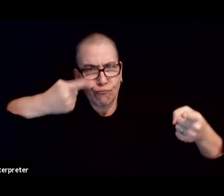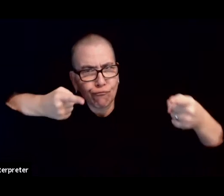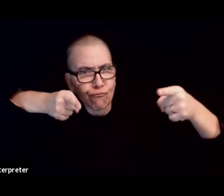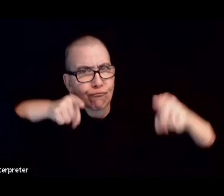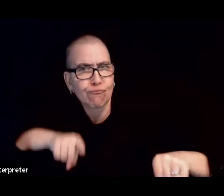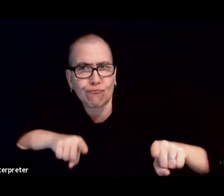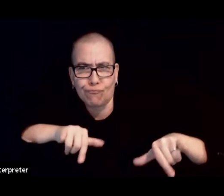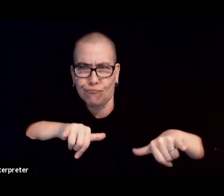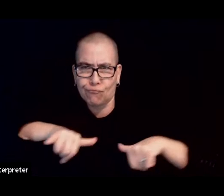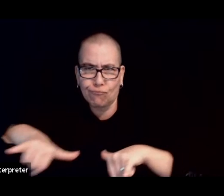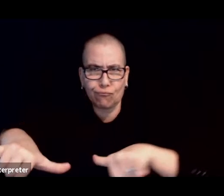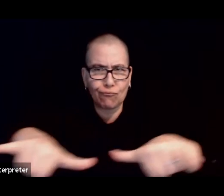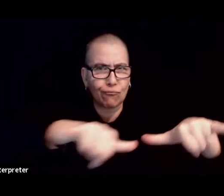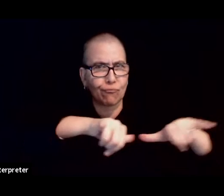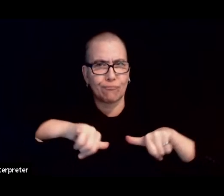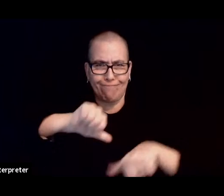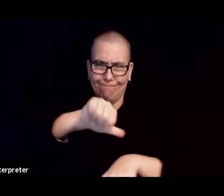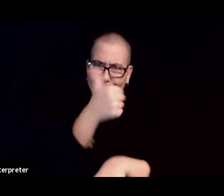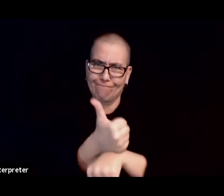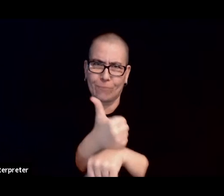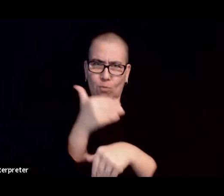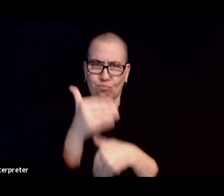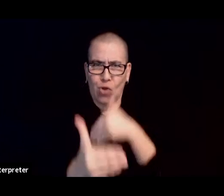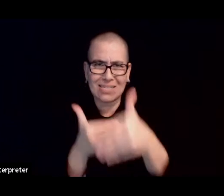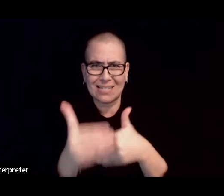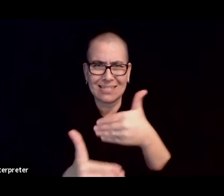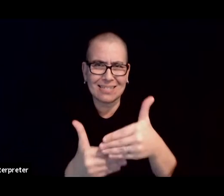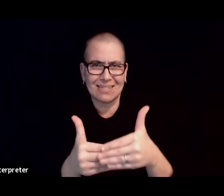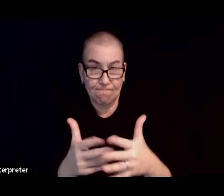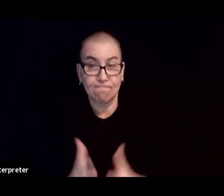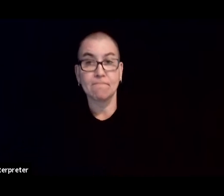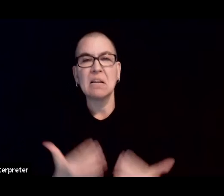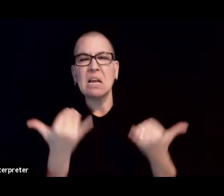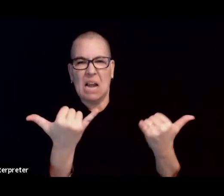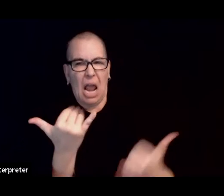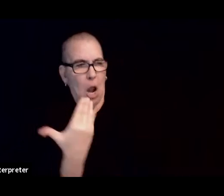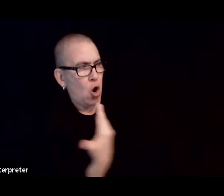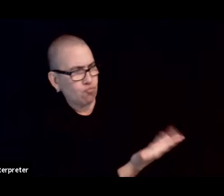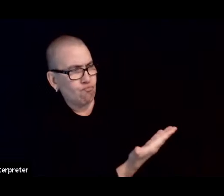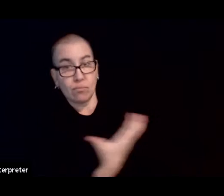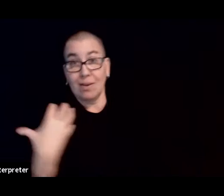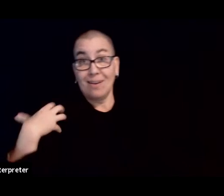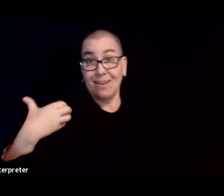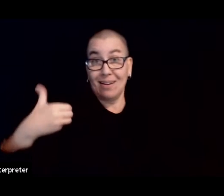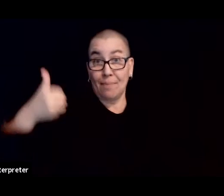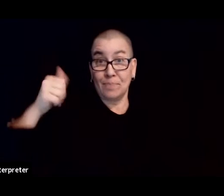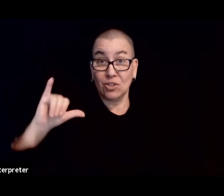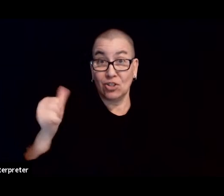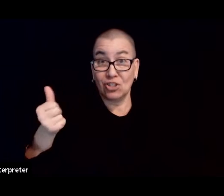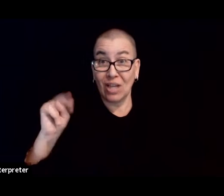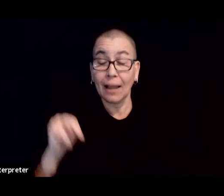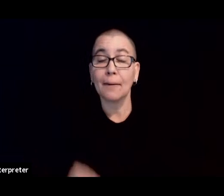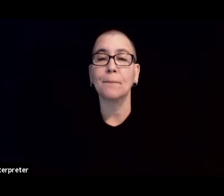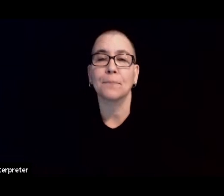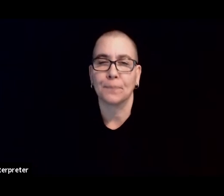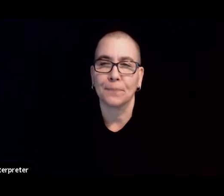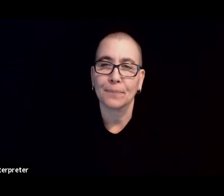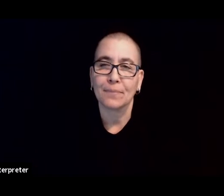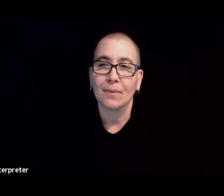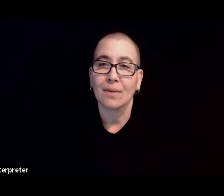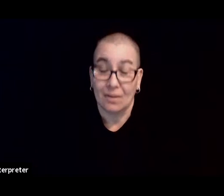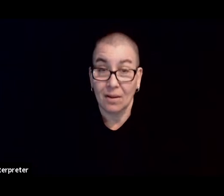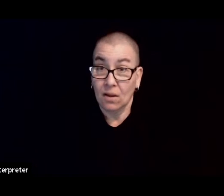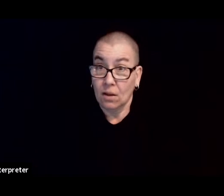turn it back to Commissioner. Yeah, thanks. I just was going to say a little bit to Catherine's follow-up question or point